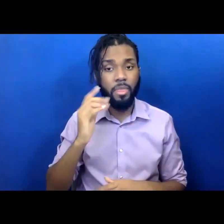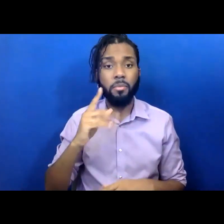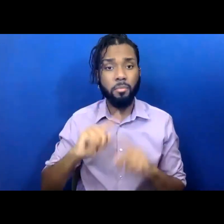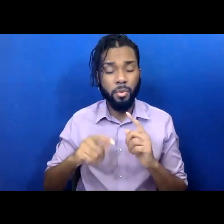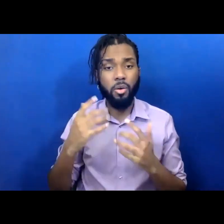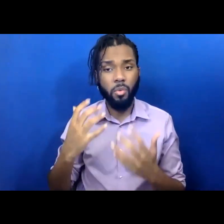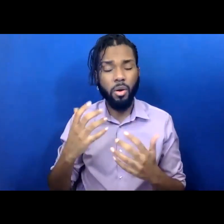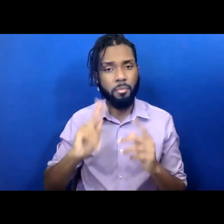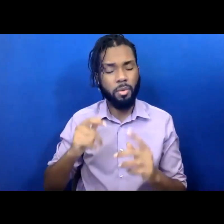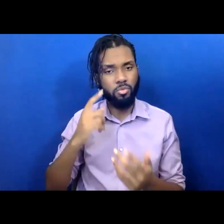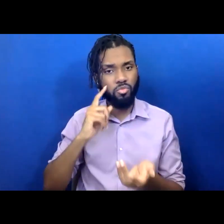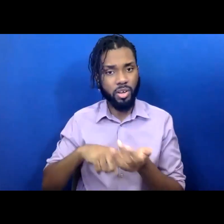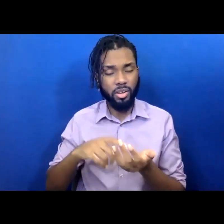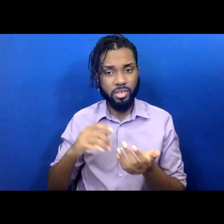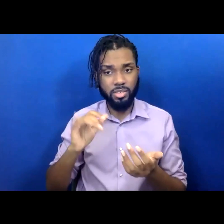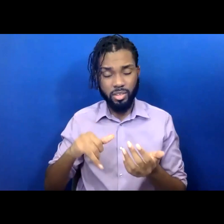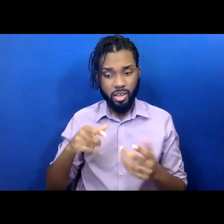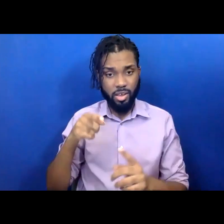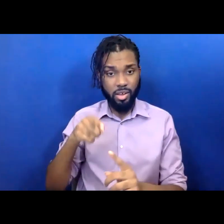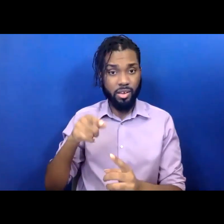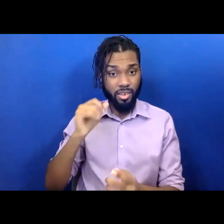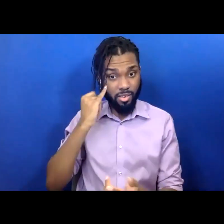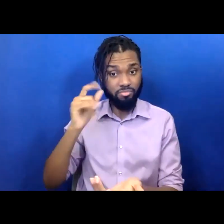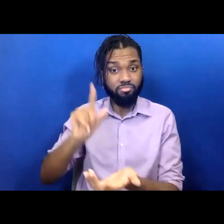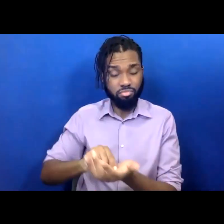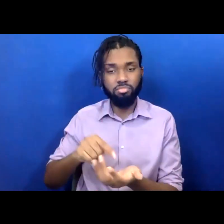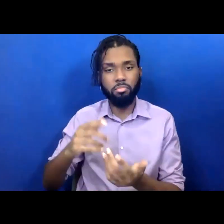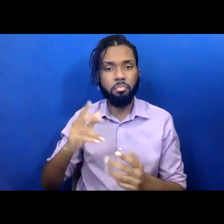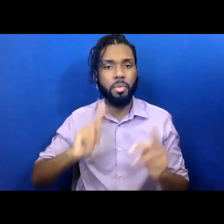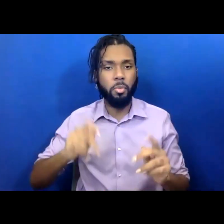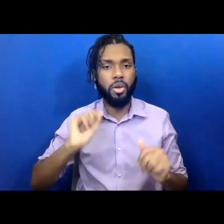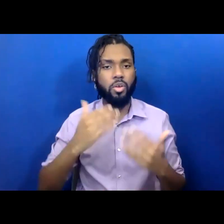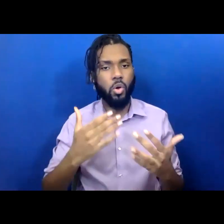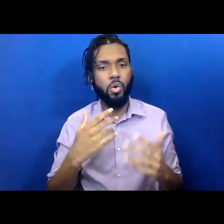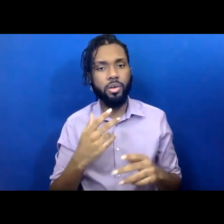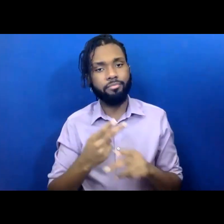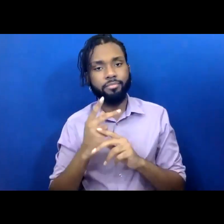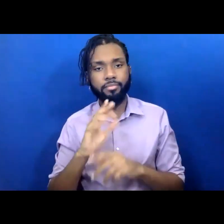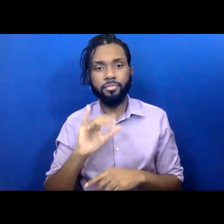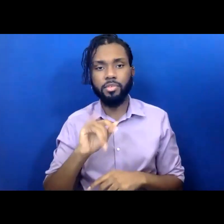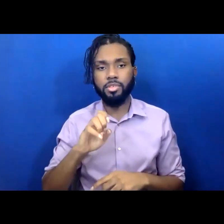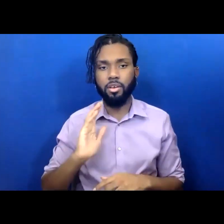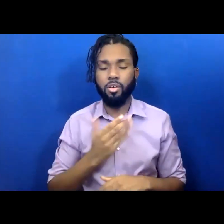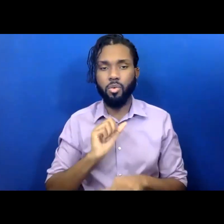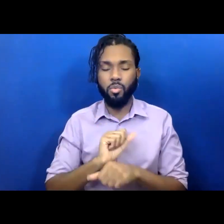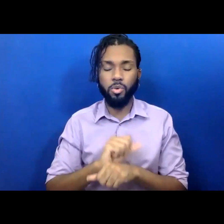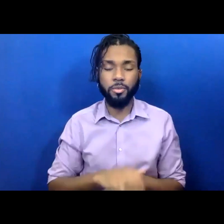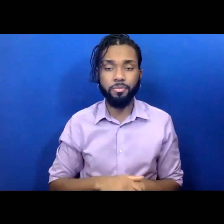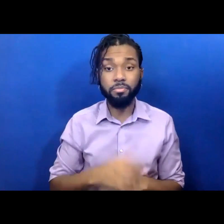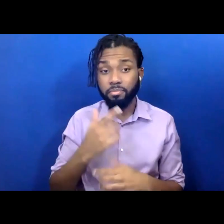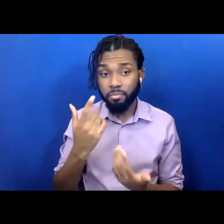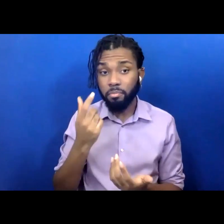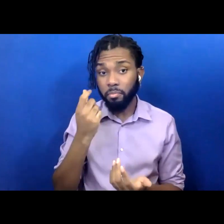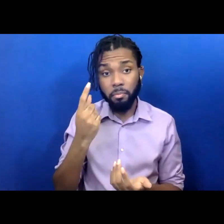to make it so that others can then cite our work, because that is one of the things that I am looking for as well, is to be able to cite